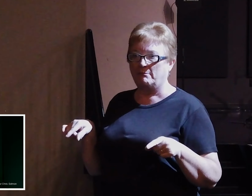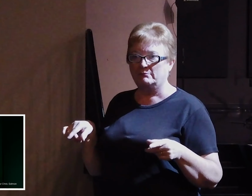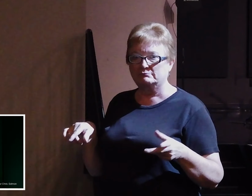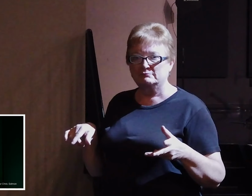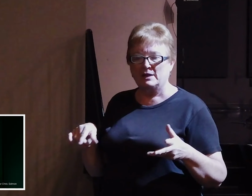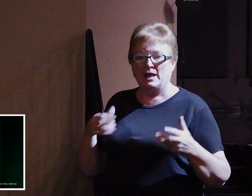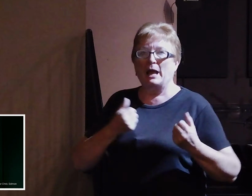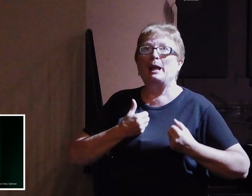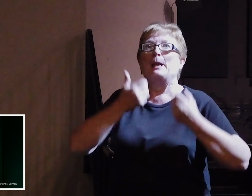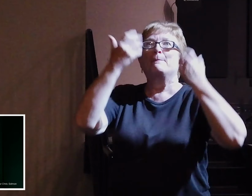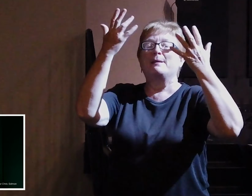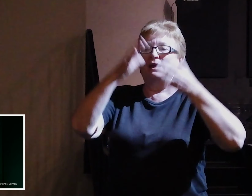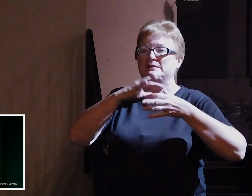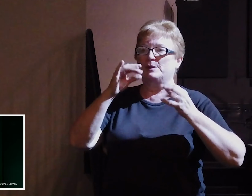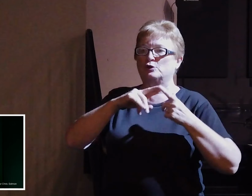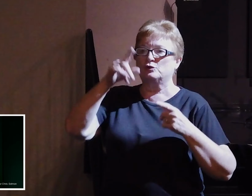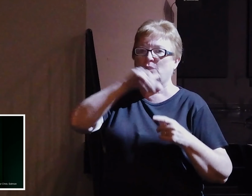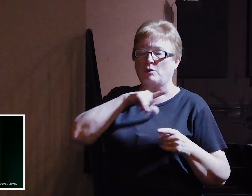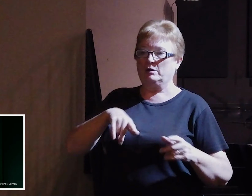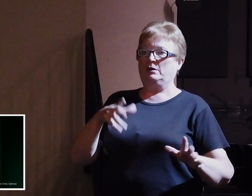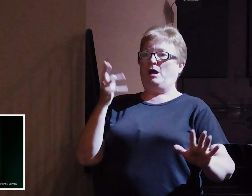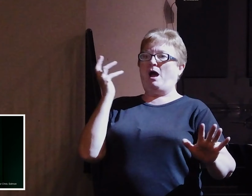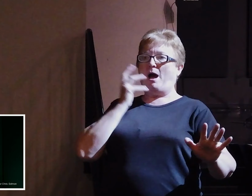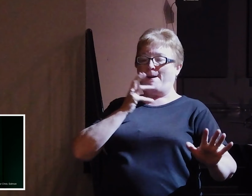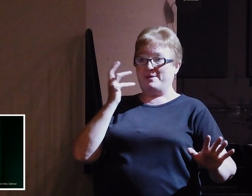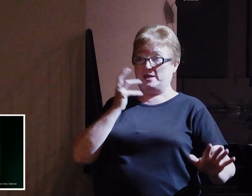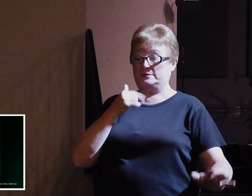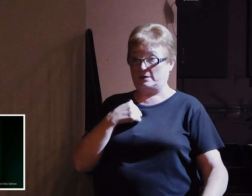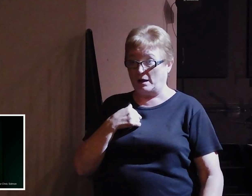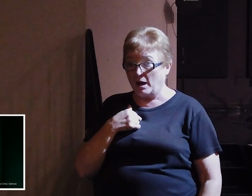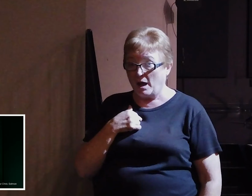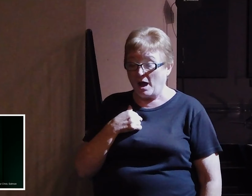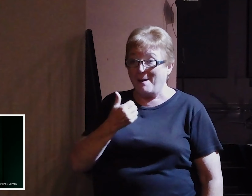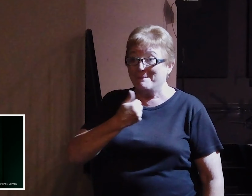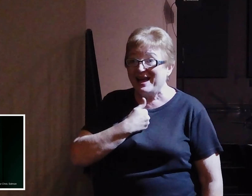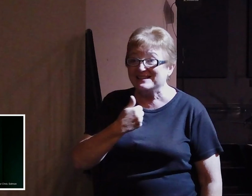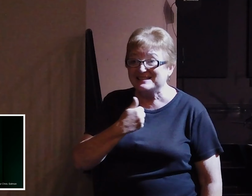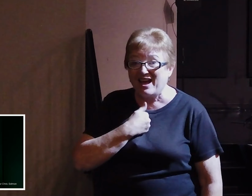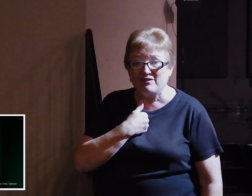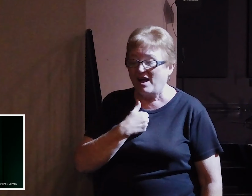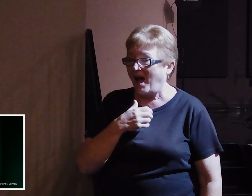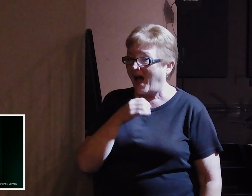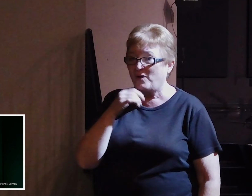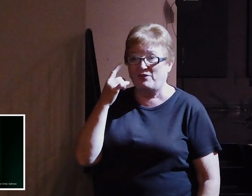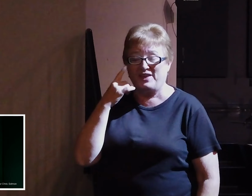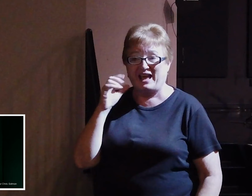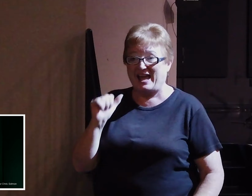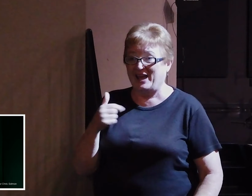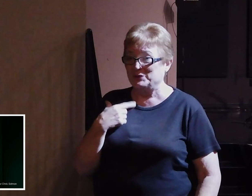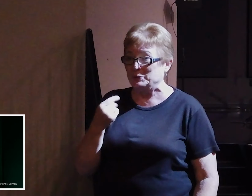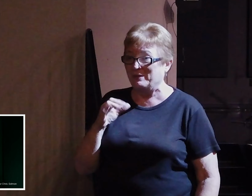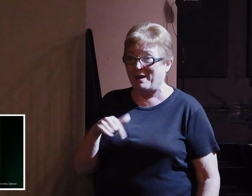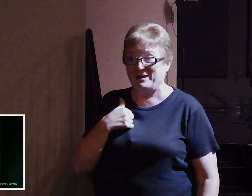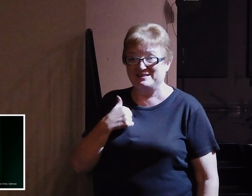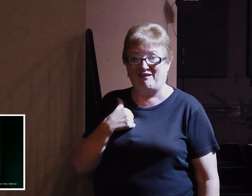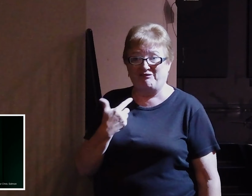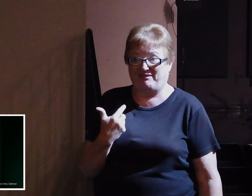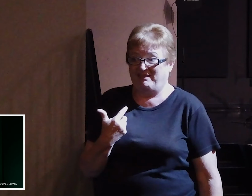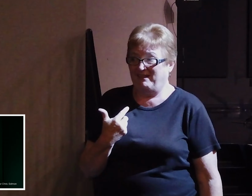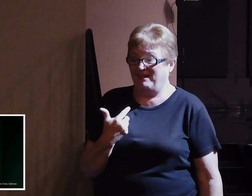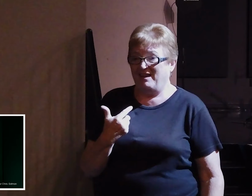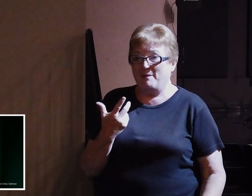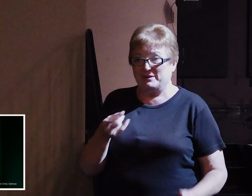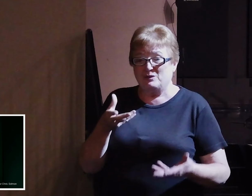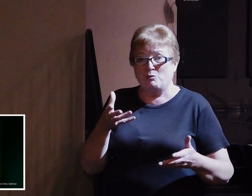the Lord. It's amazing. I will not have in myself that ability. No way. But when you